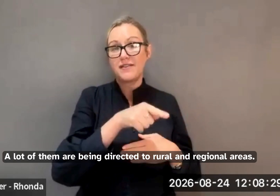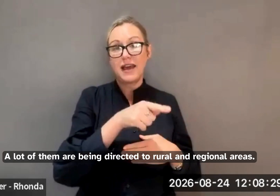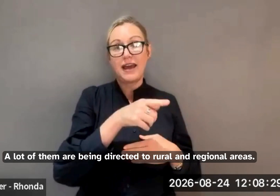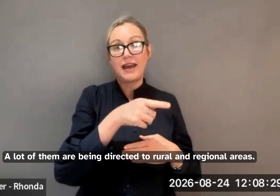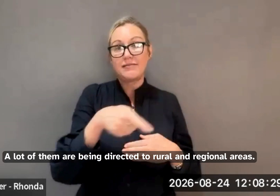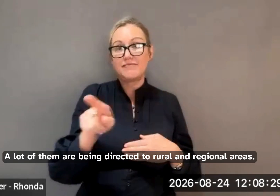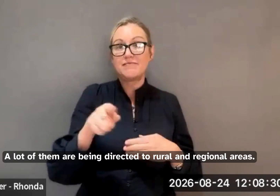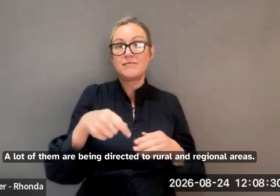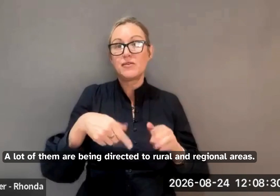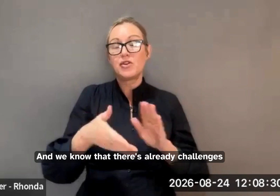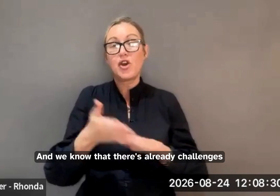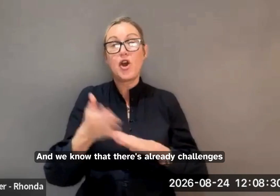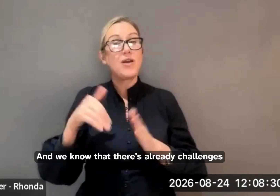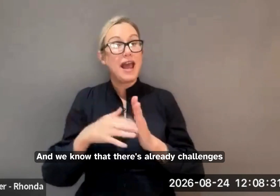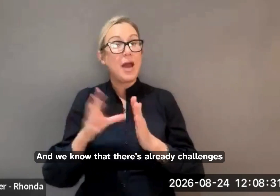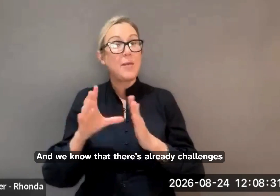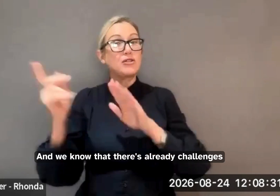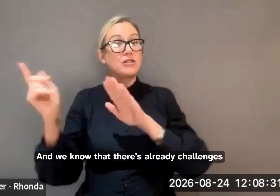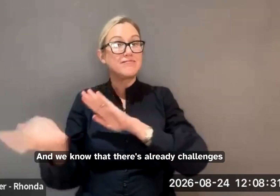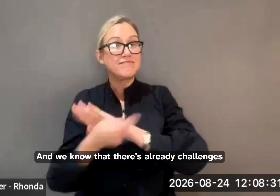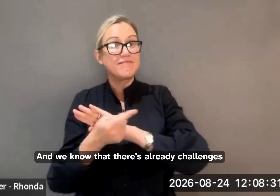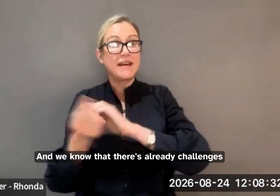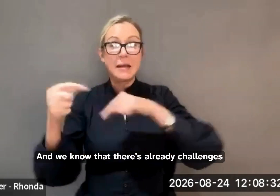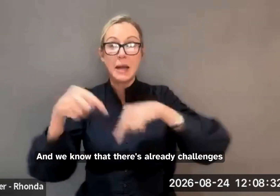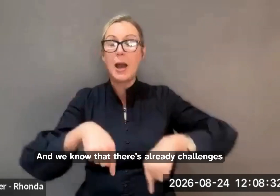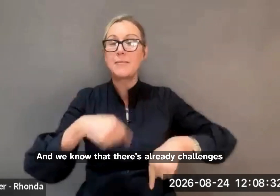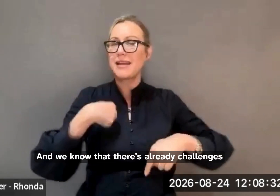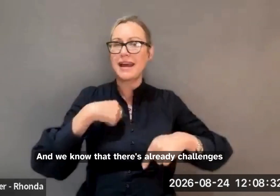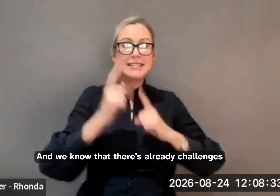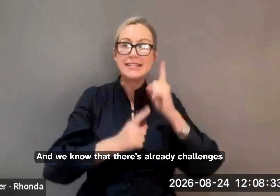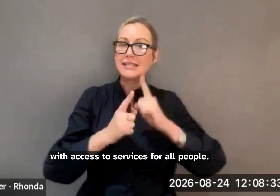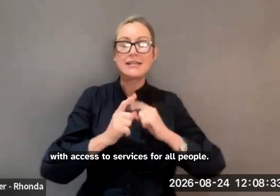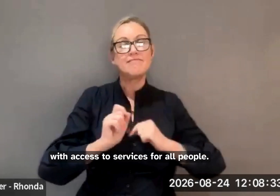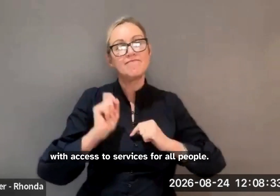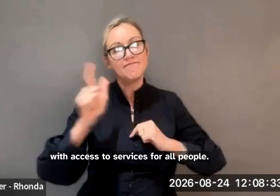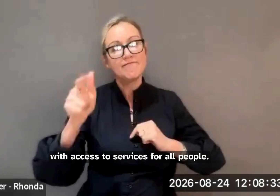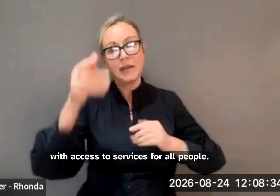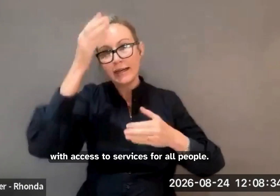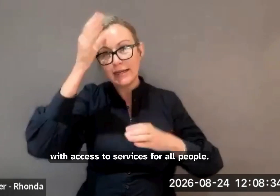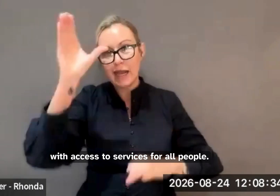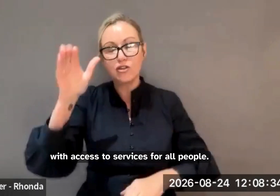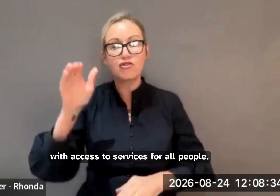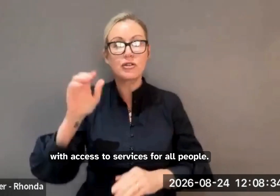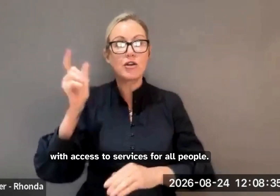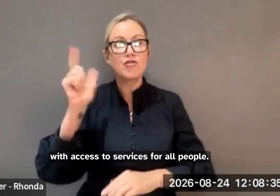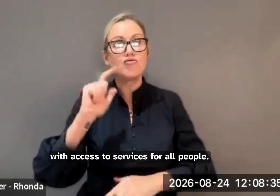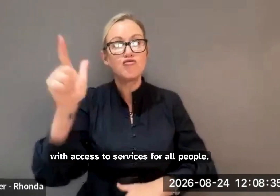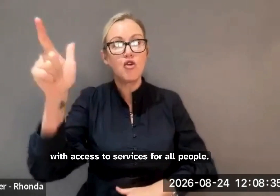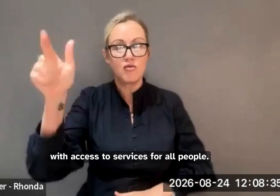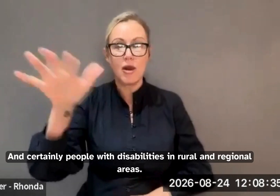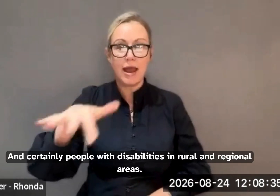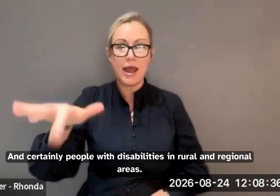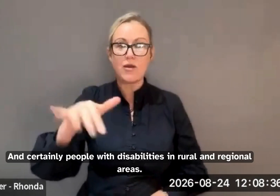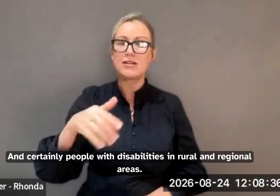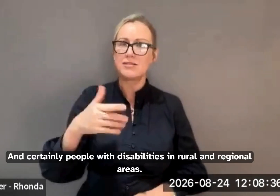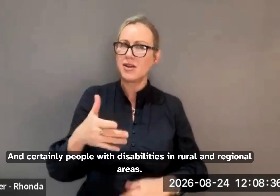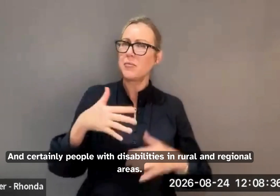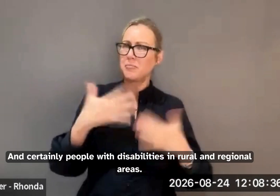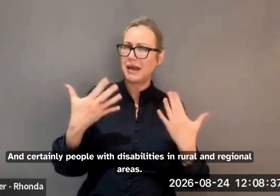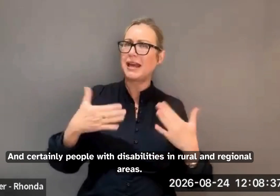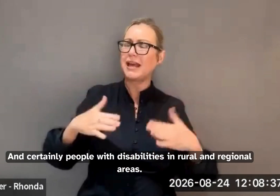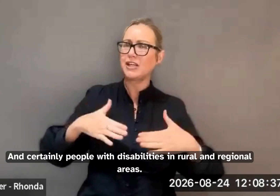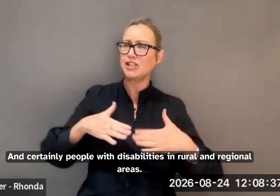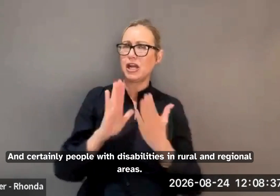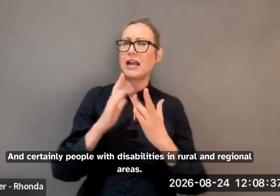to rural and regional areas. And we know that there's already challenges with access to services for all people, and certainly people